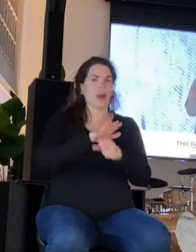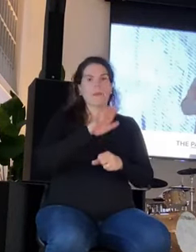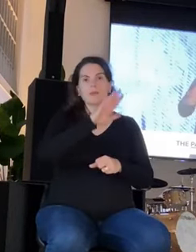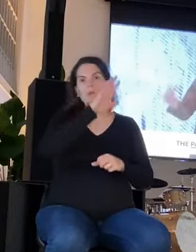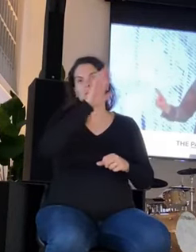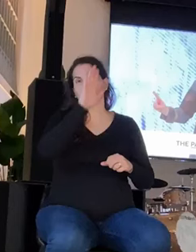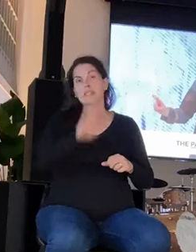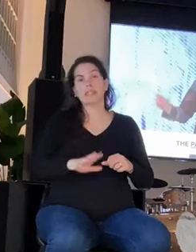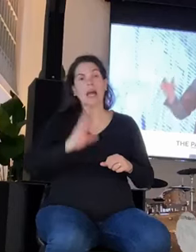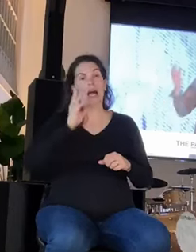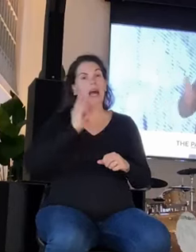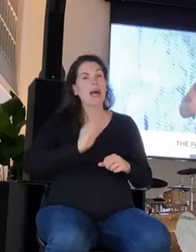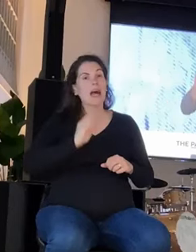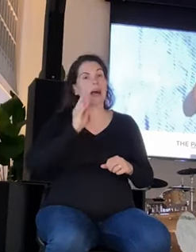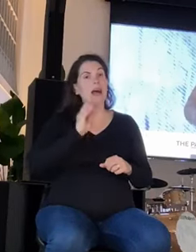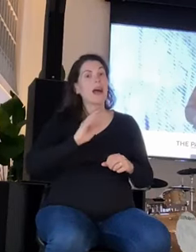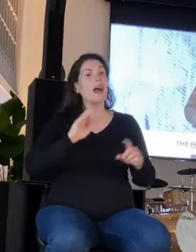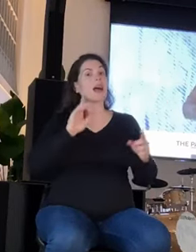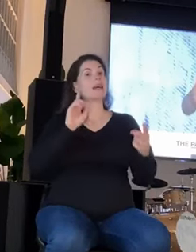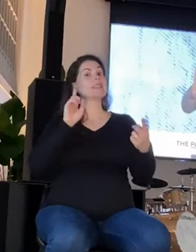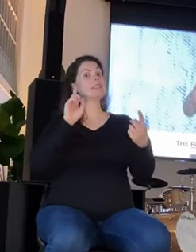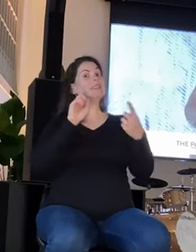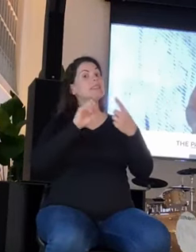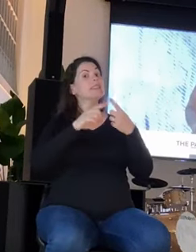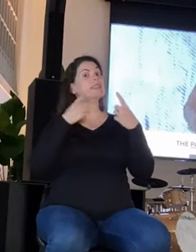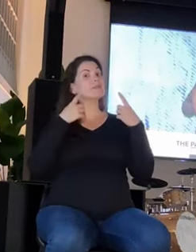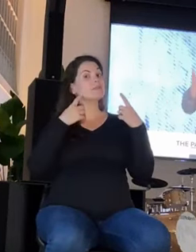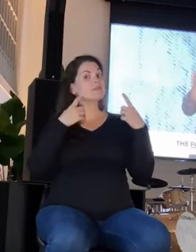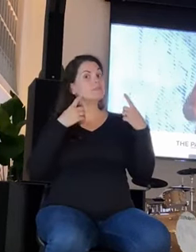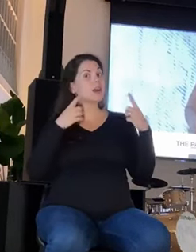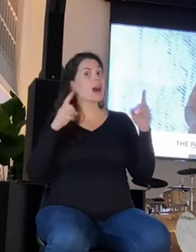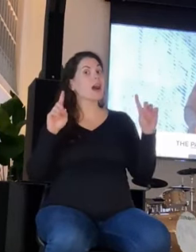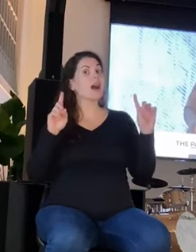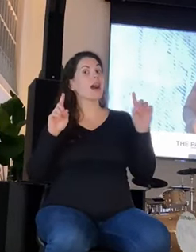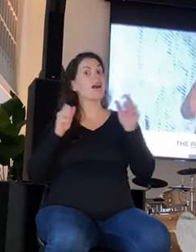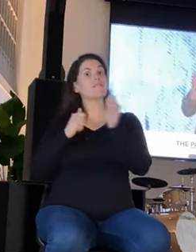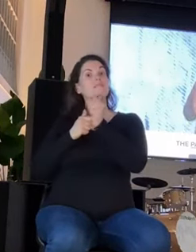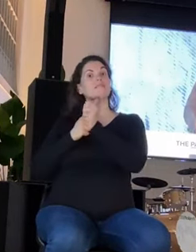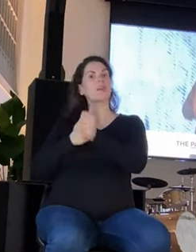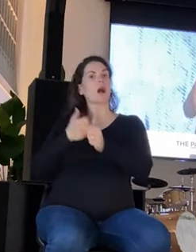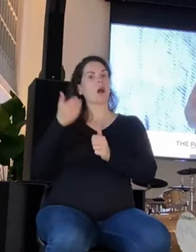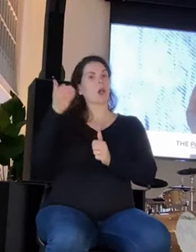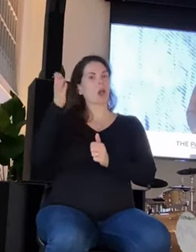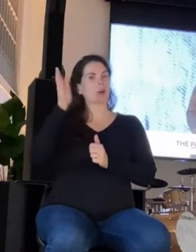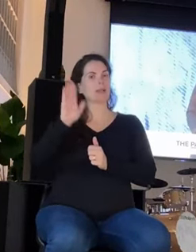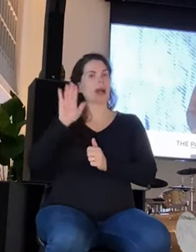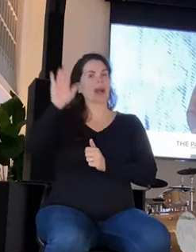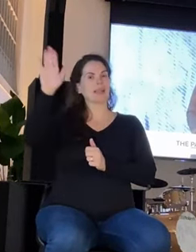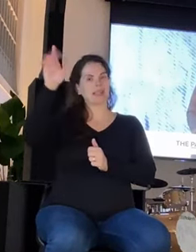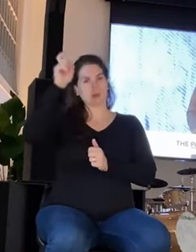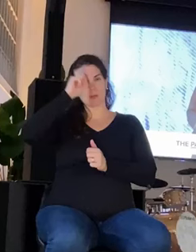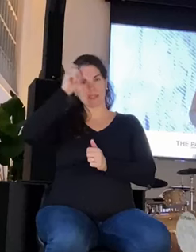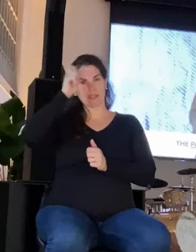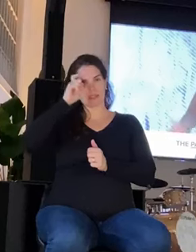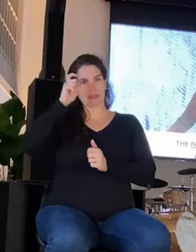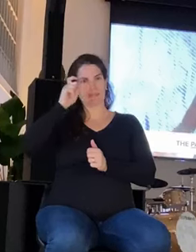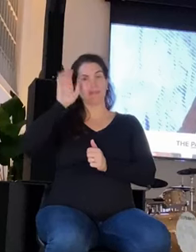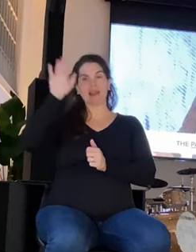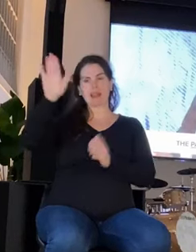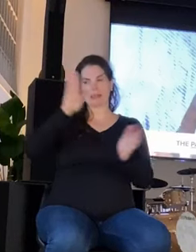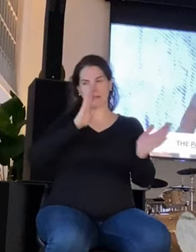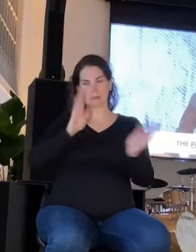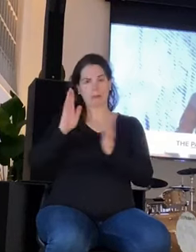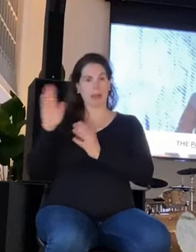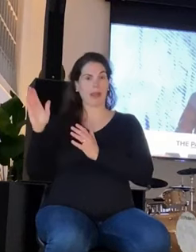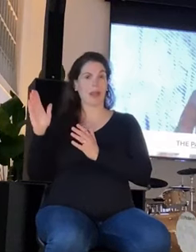will never experience unless you stay on the path of wisdom. There are things that God has for you here that you